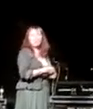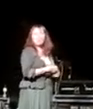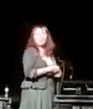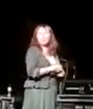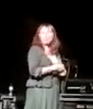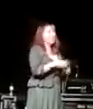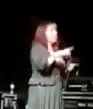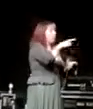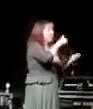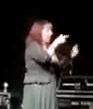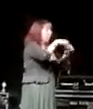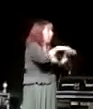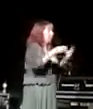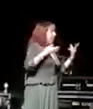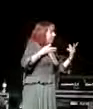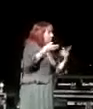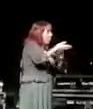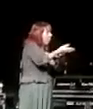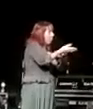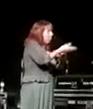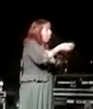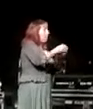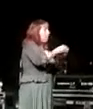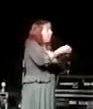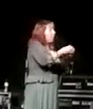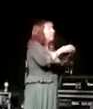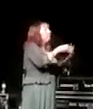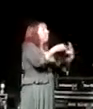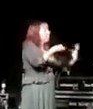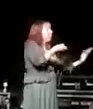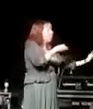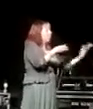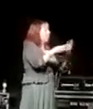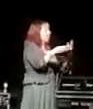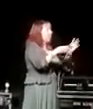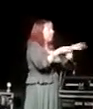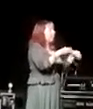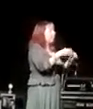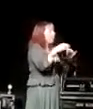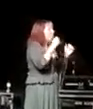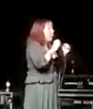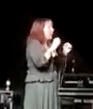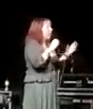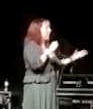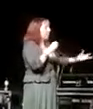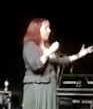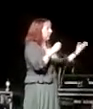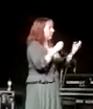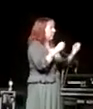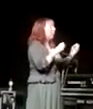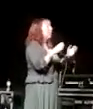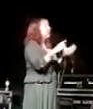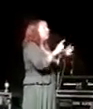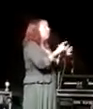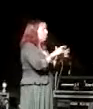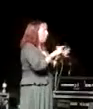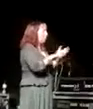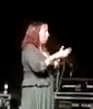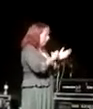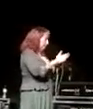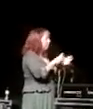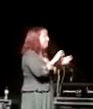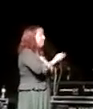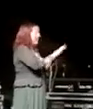Those category winners go forward with the four categories from the Champion Winter Beer of Britain, which was the Dunham Massey Dunham